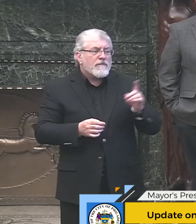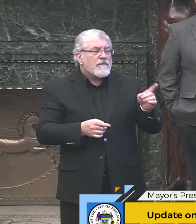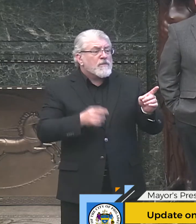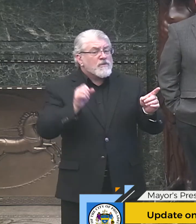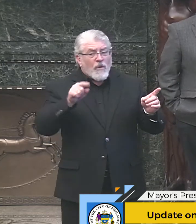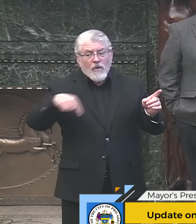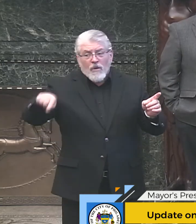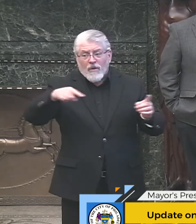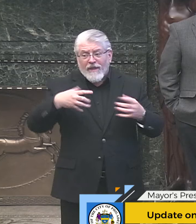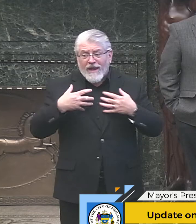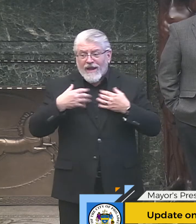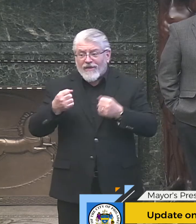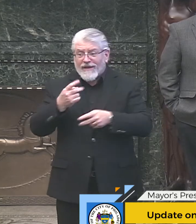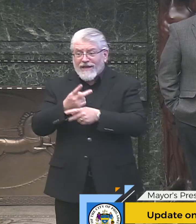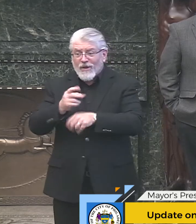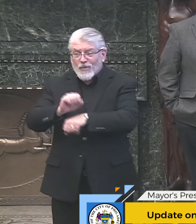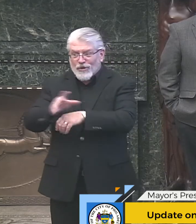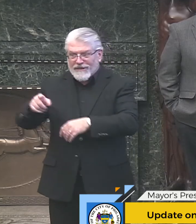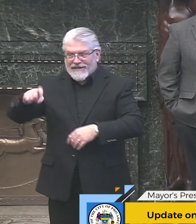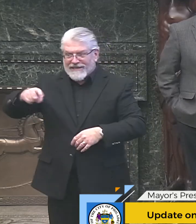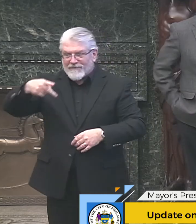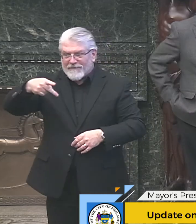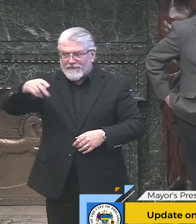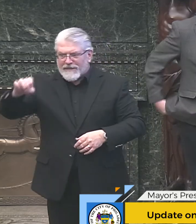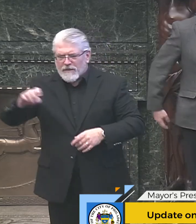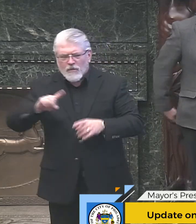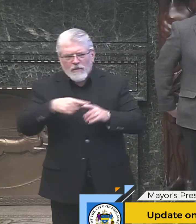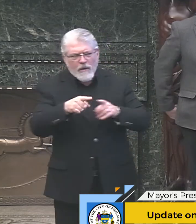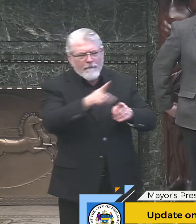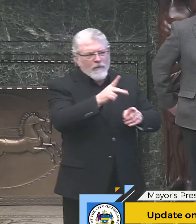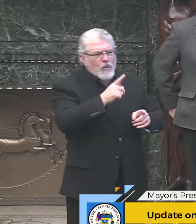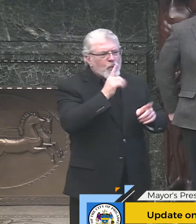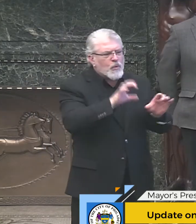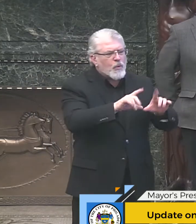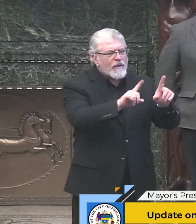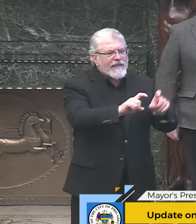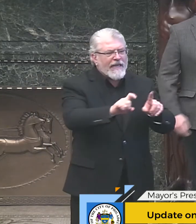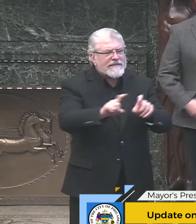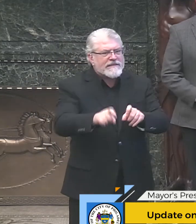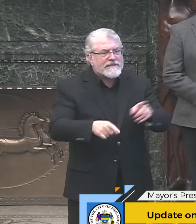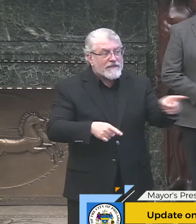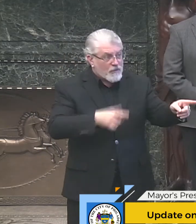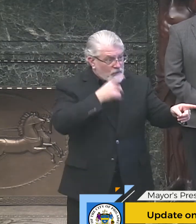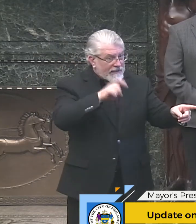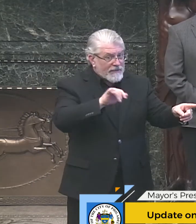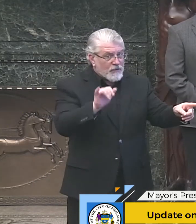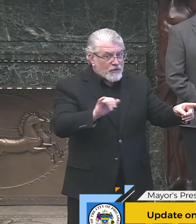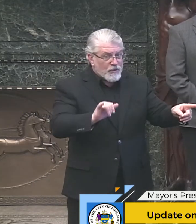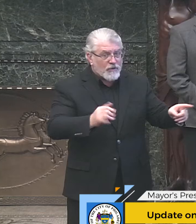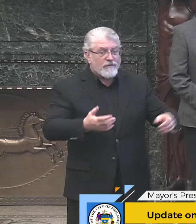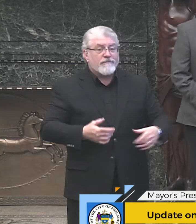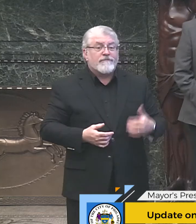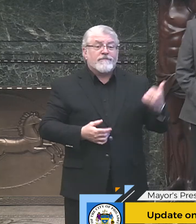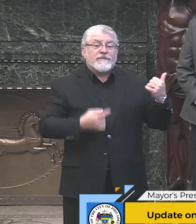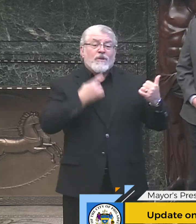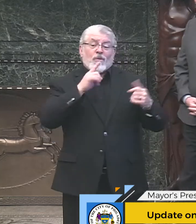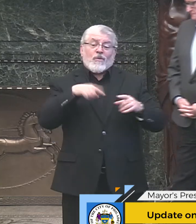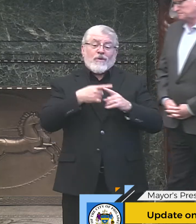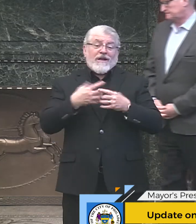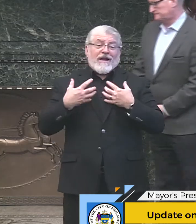are doing the sample, they're putting themselves in exposure to the person who's coming in for a test, and these are people who have a